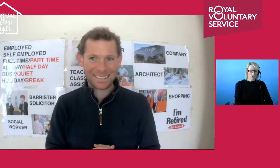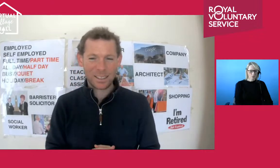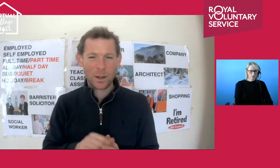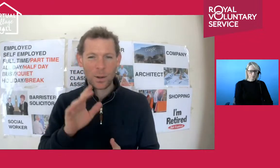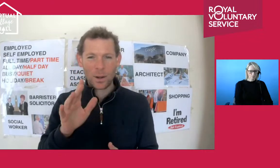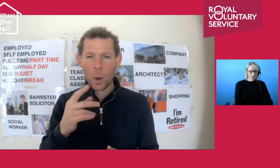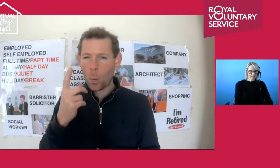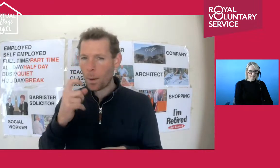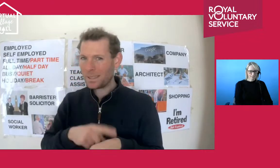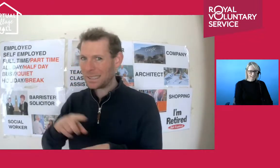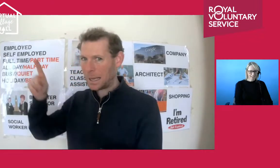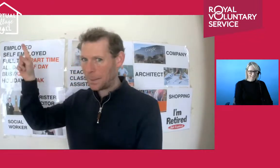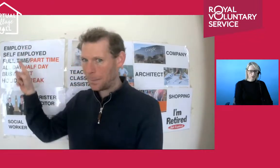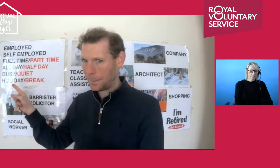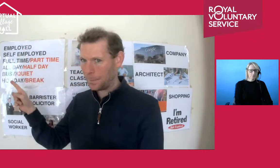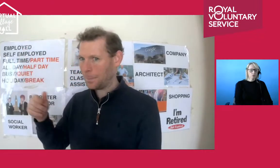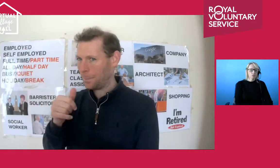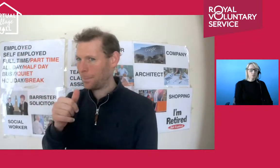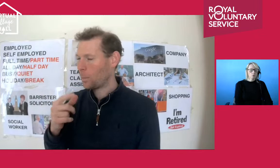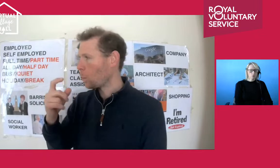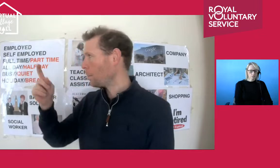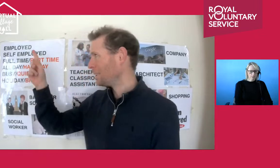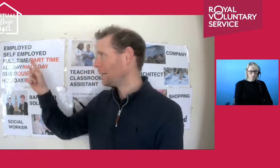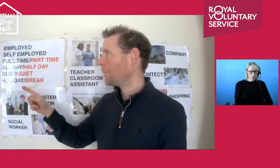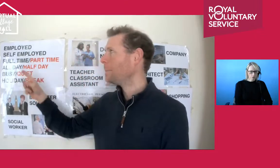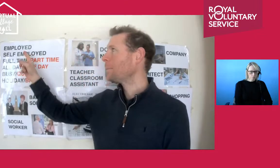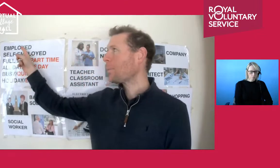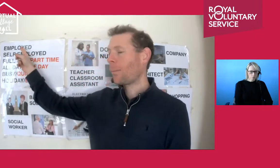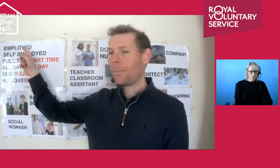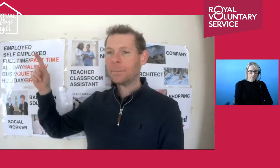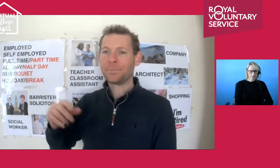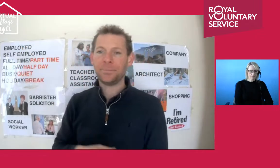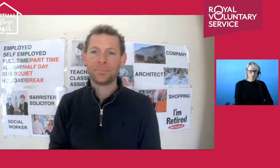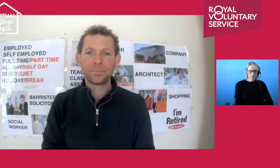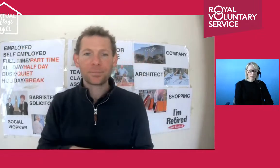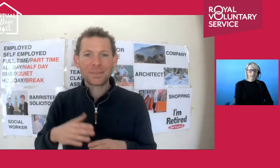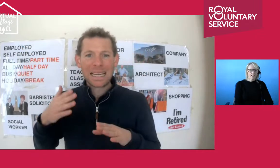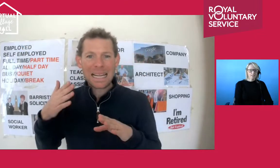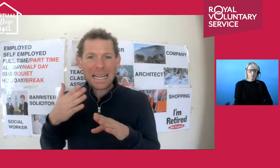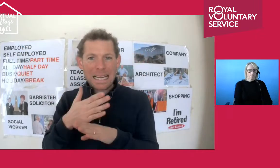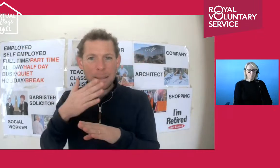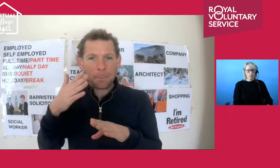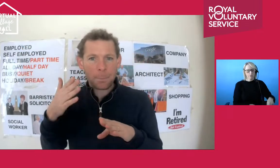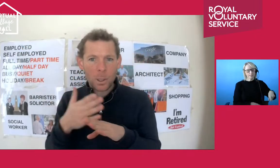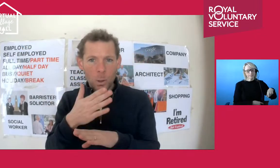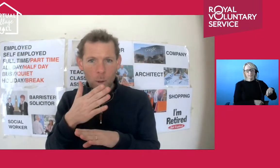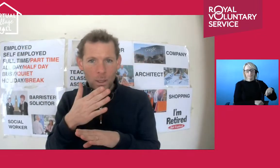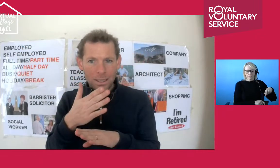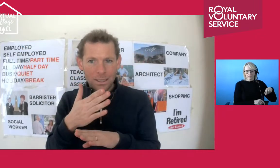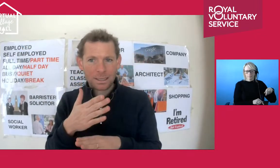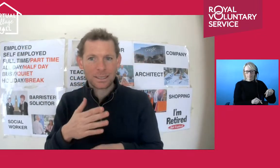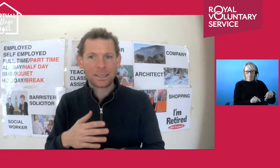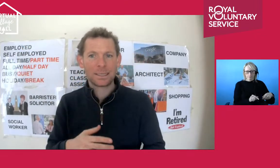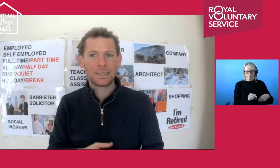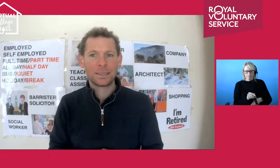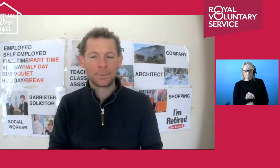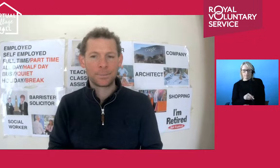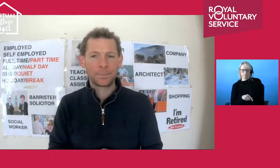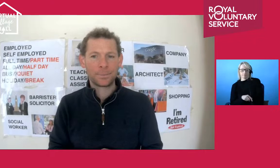Okay, are we all ready for the test? Actually, we'll do these one more time. Go back over them one more time first. So, employed,